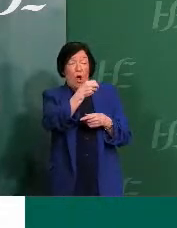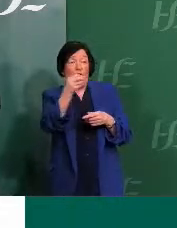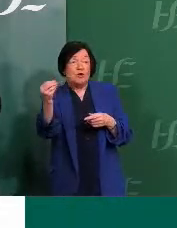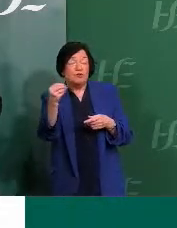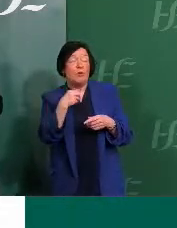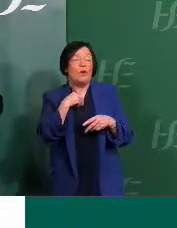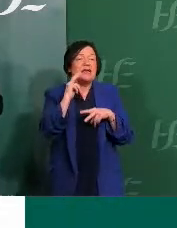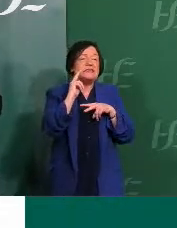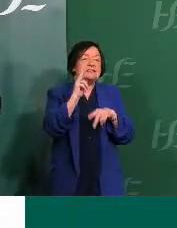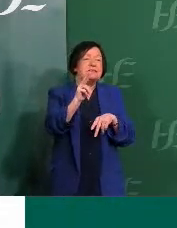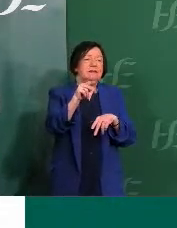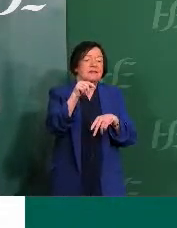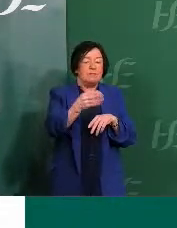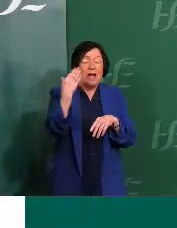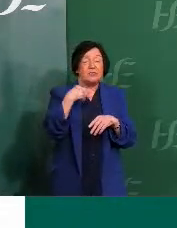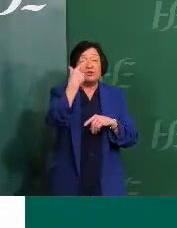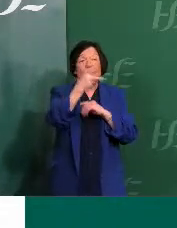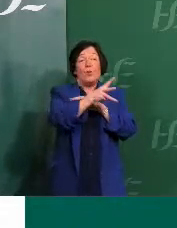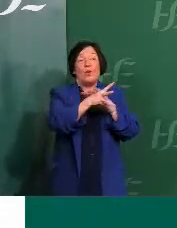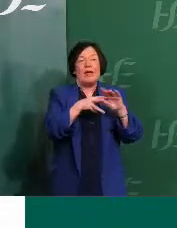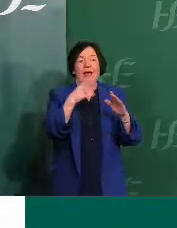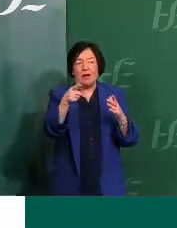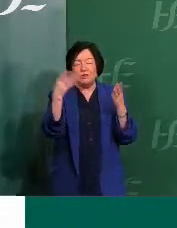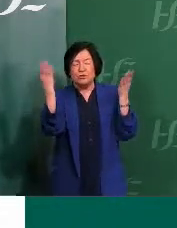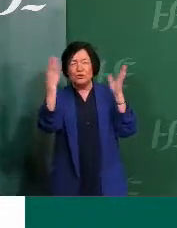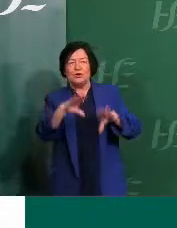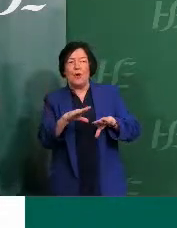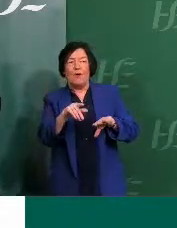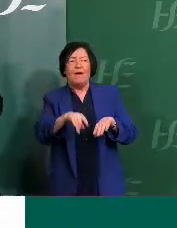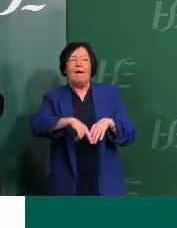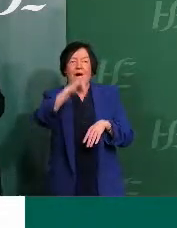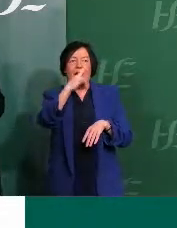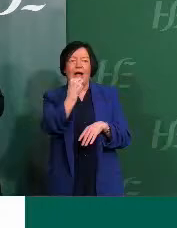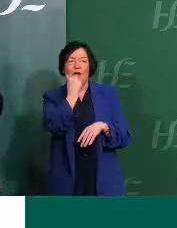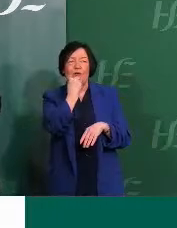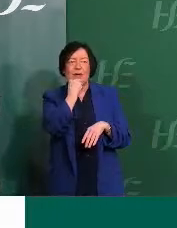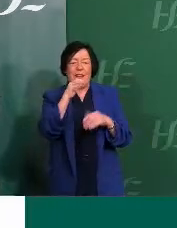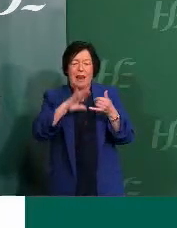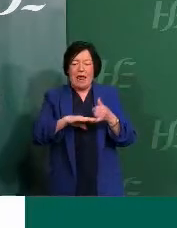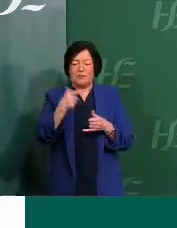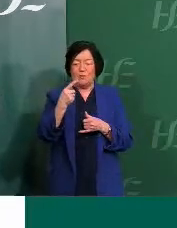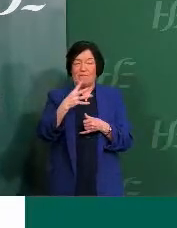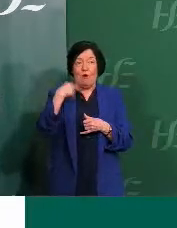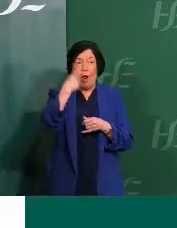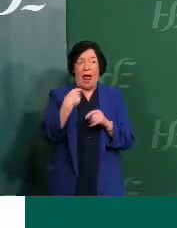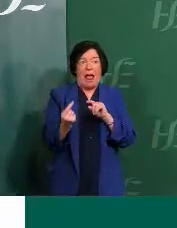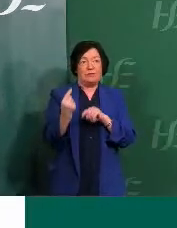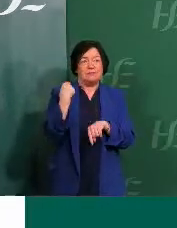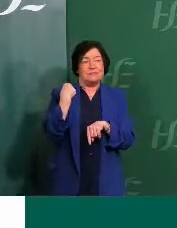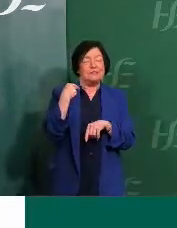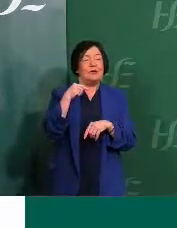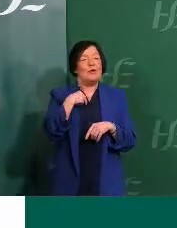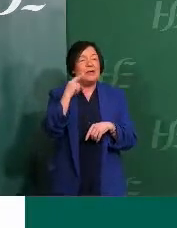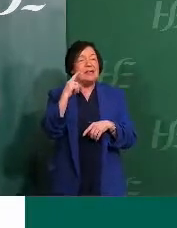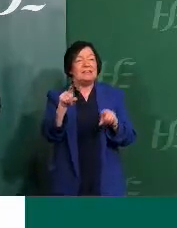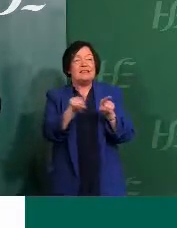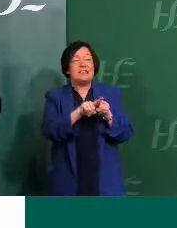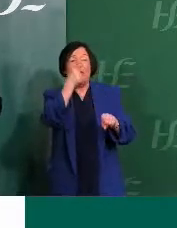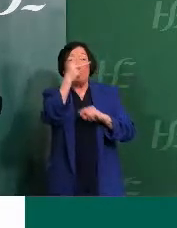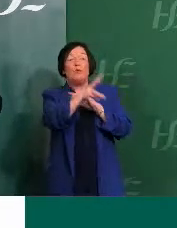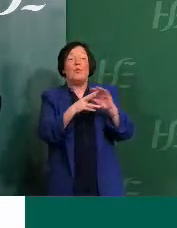And we can see in the past 2 weeks just how that reflects. So again, quite a high number in the last 24 hours. Back, we had the same about a week